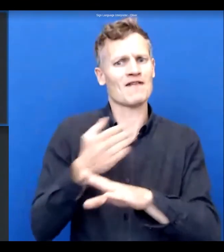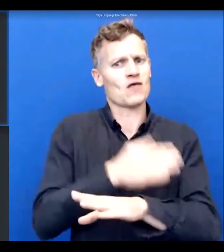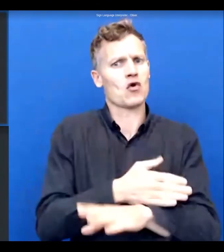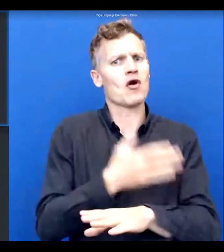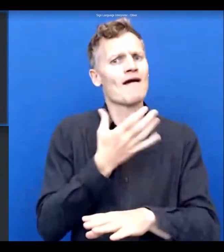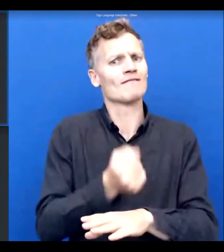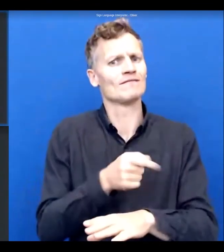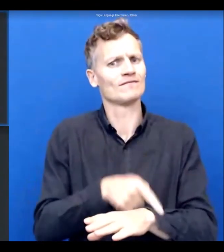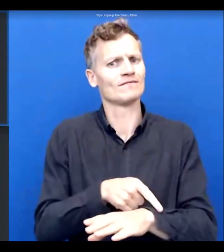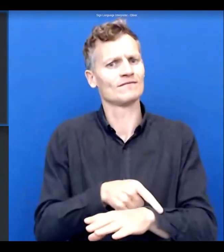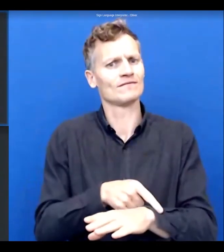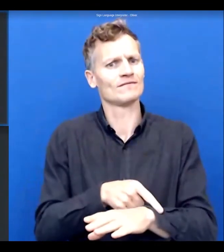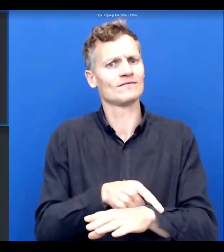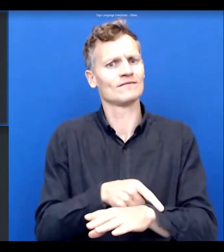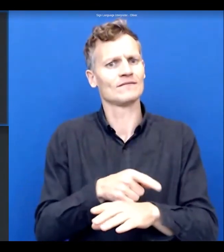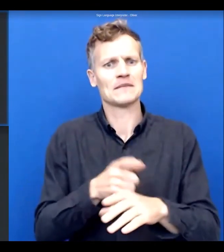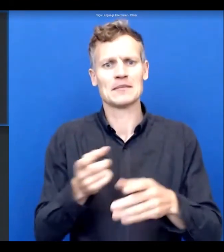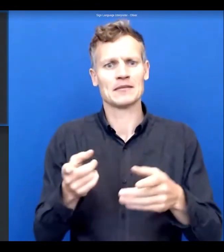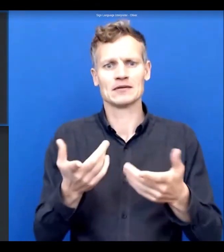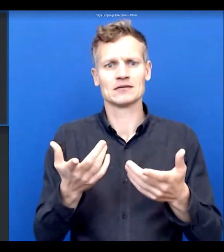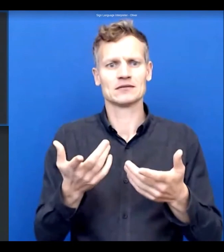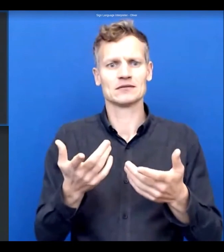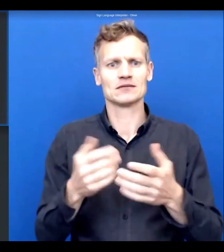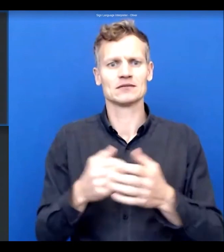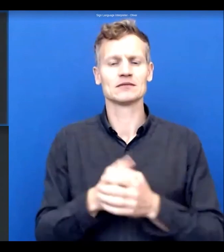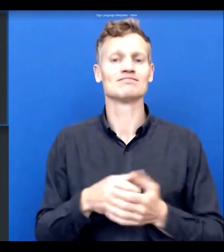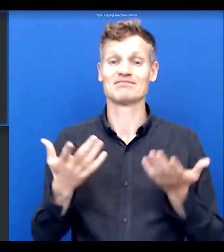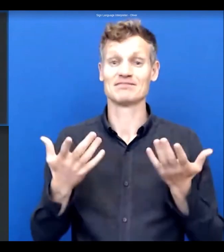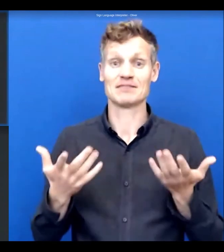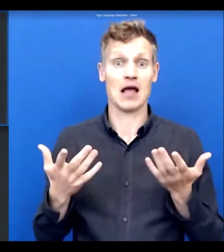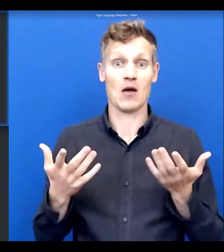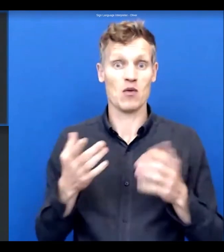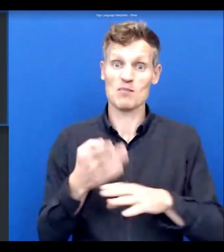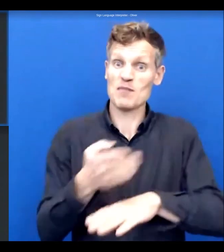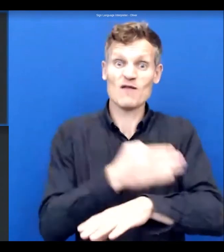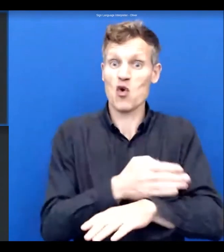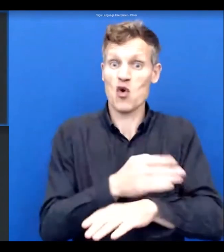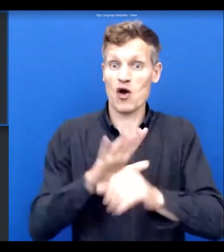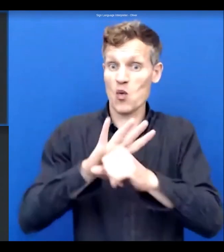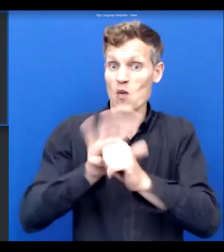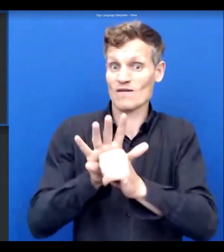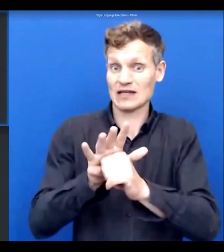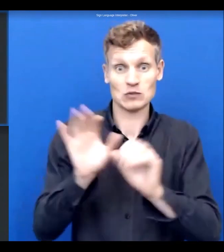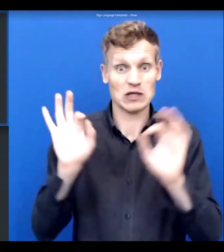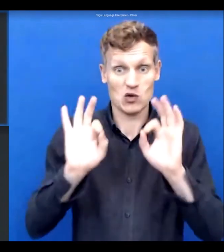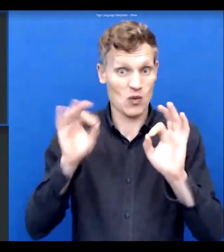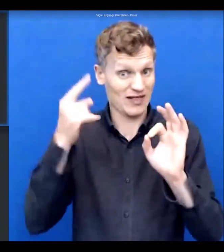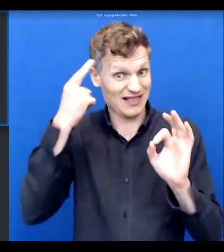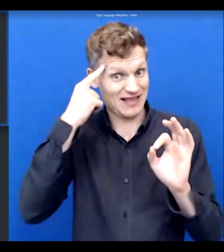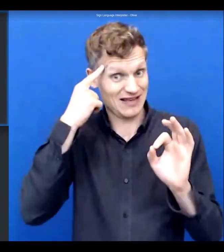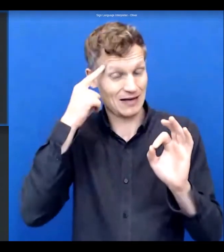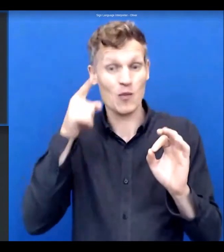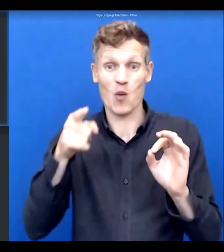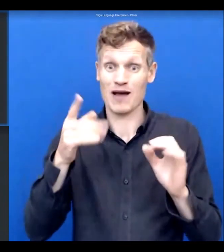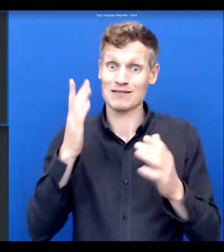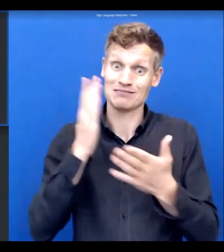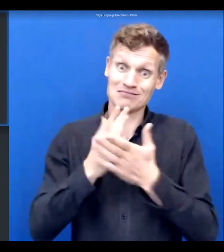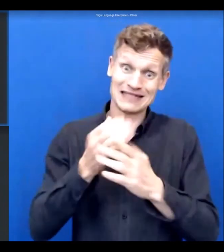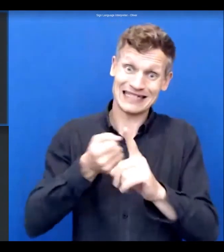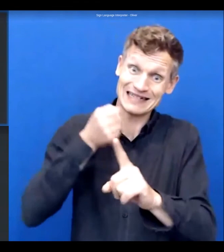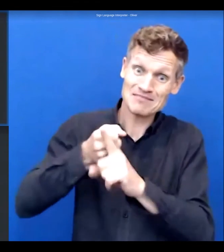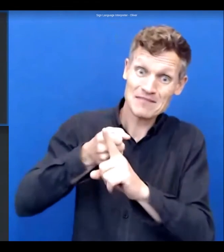in the absence of the sanitary emergency. This aspect will probably not have much impact on the structure of the